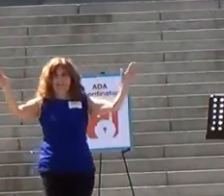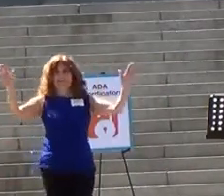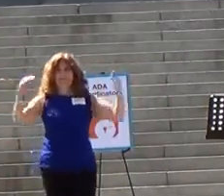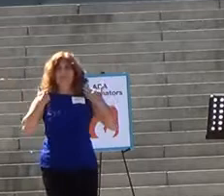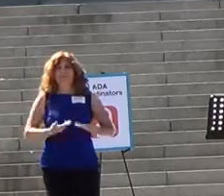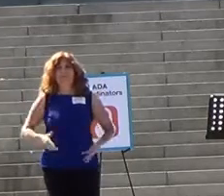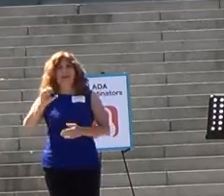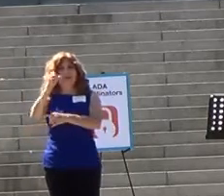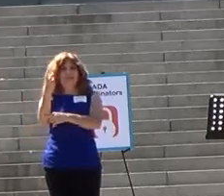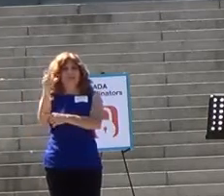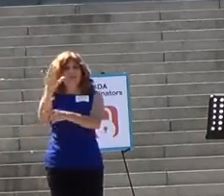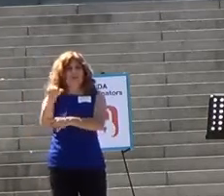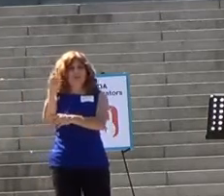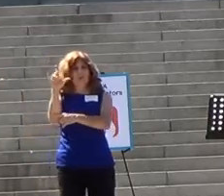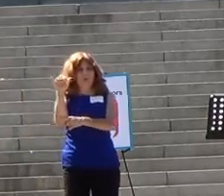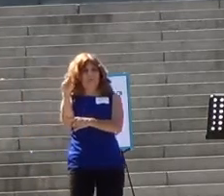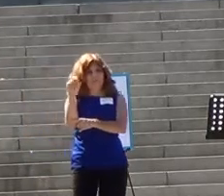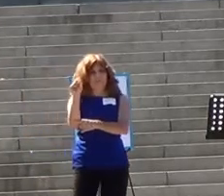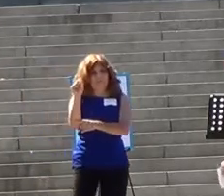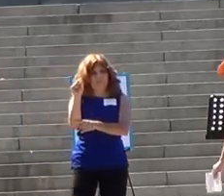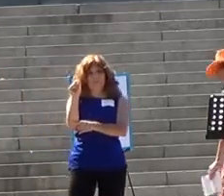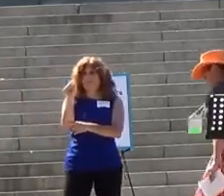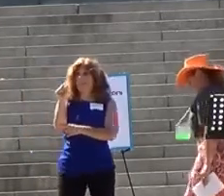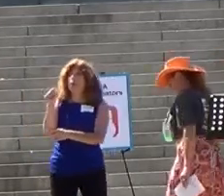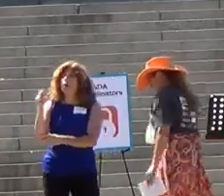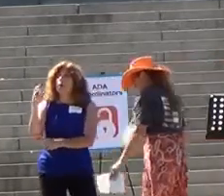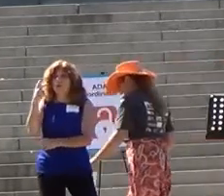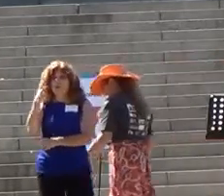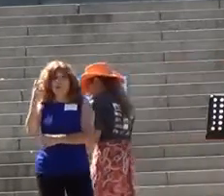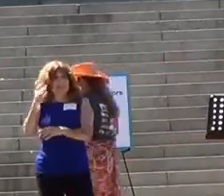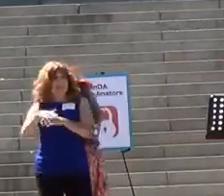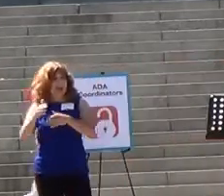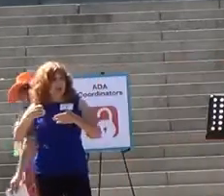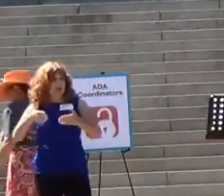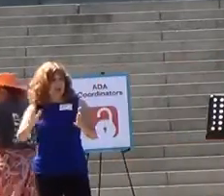Hello everyone, my name is Sherry Williams.